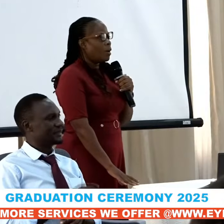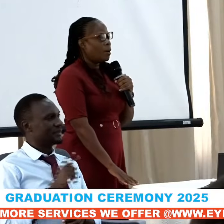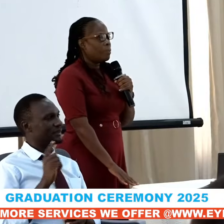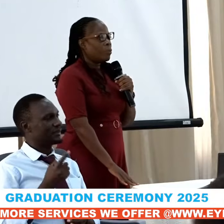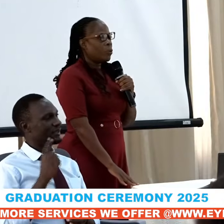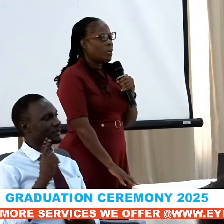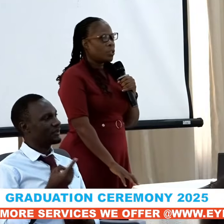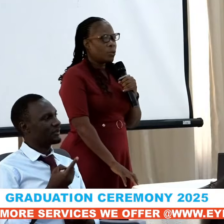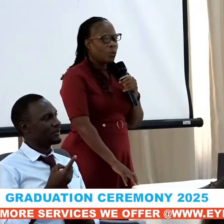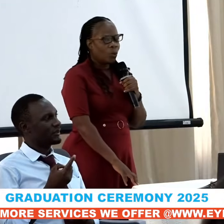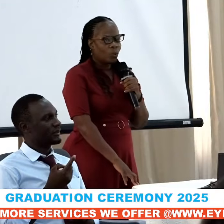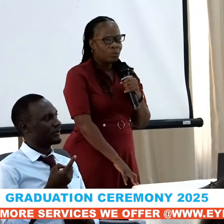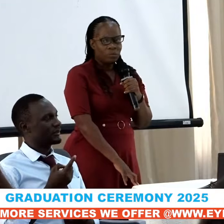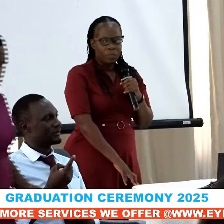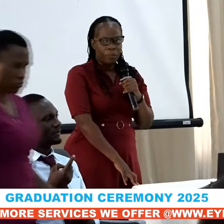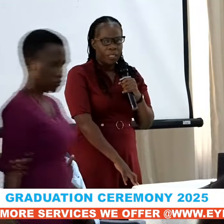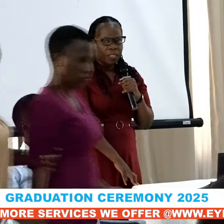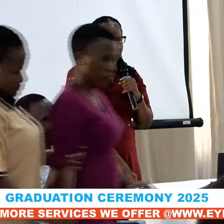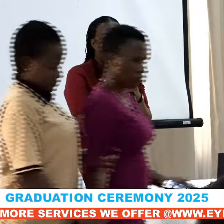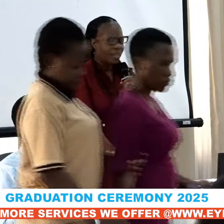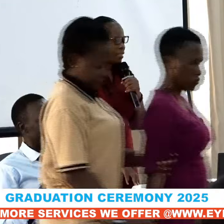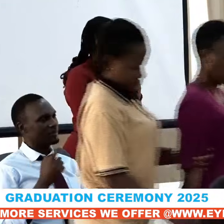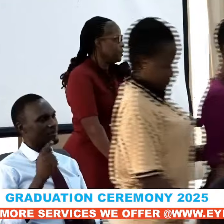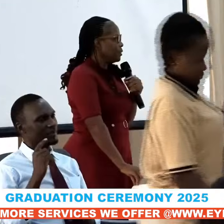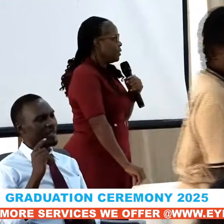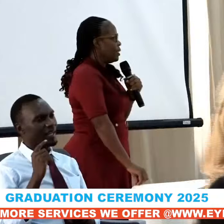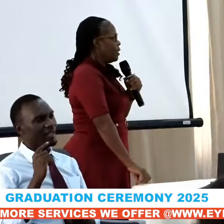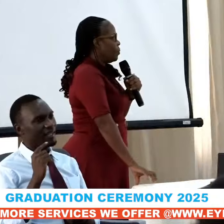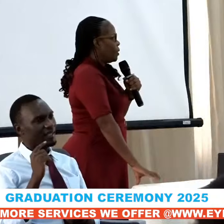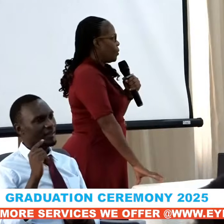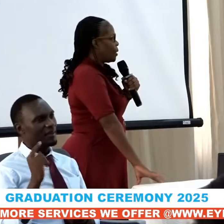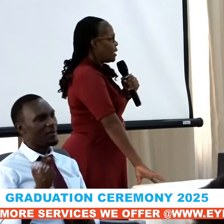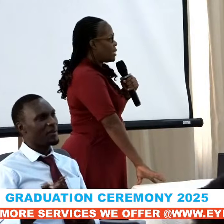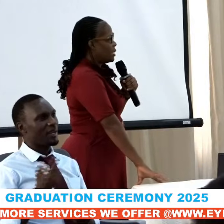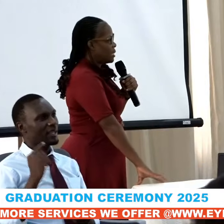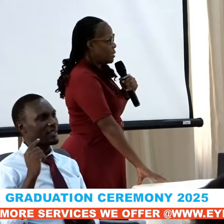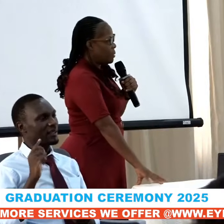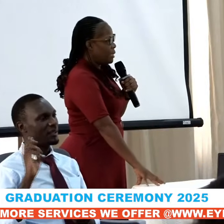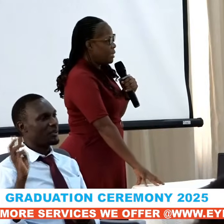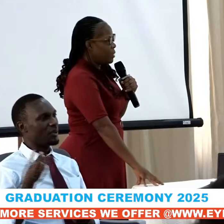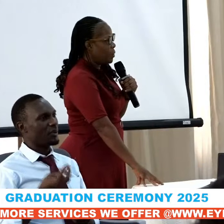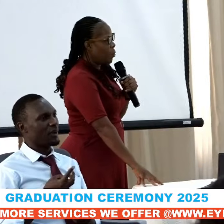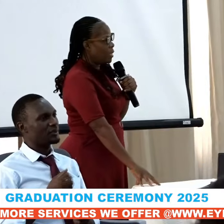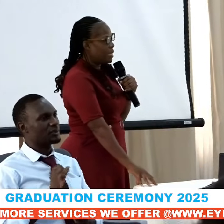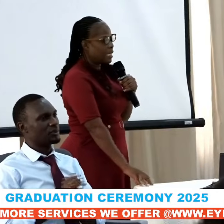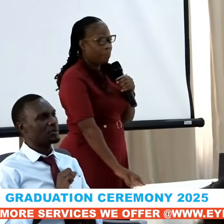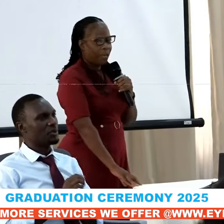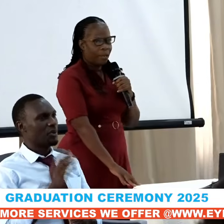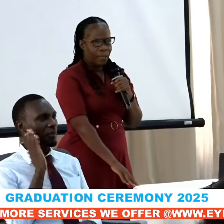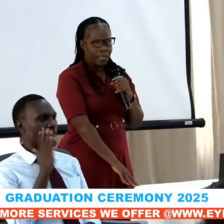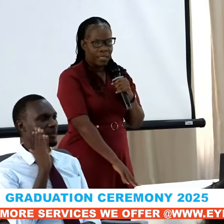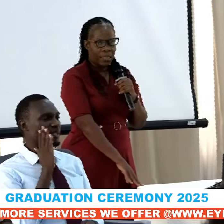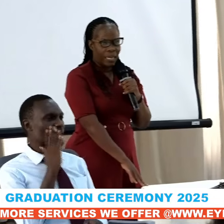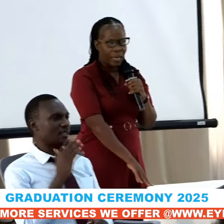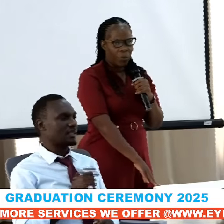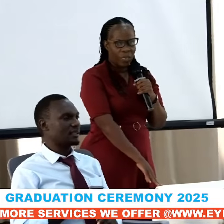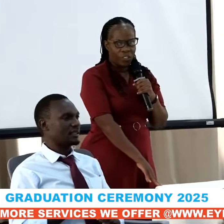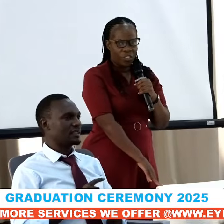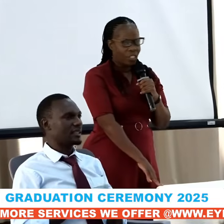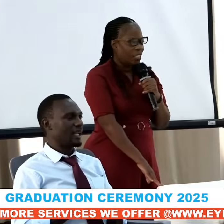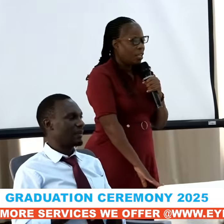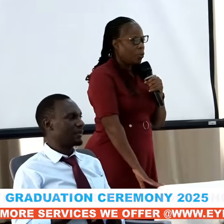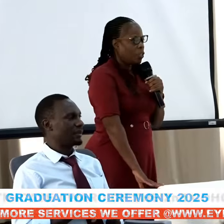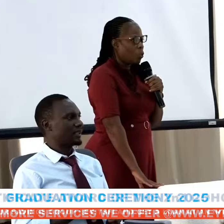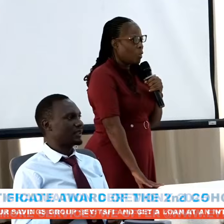all, we want to go the British style. We no longer say disability, we call it impairment,